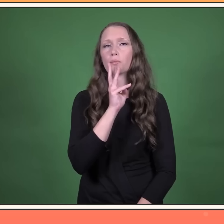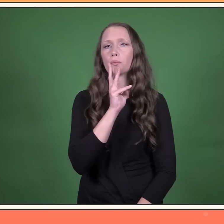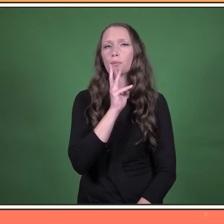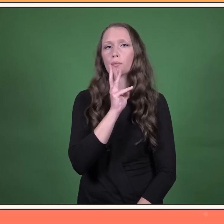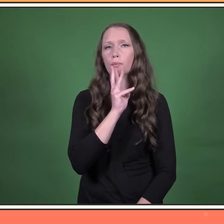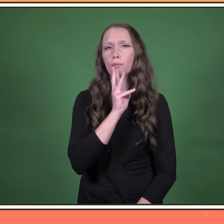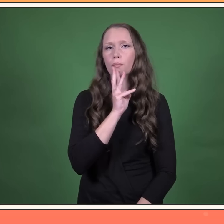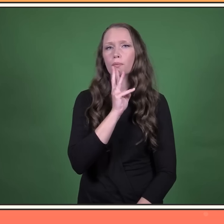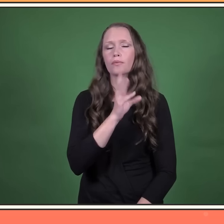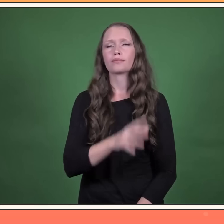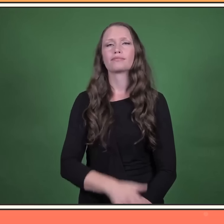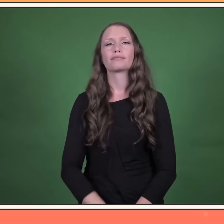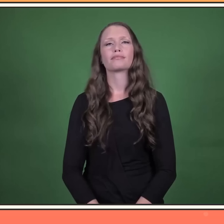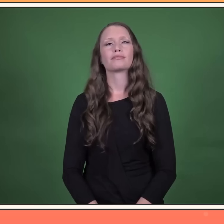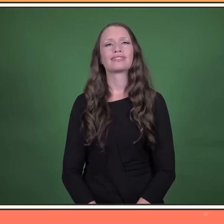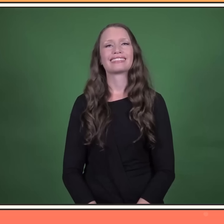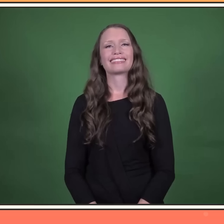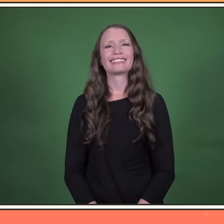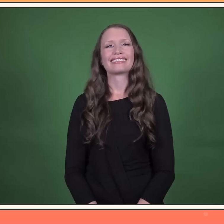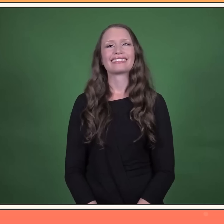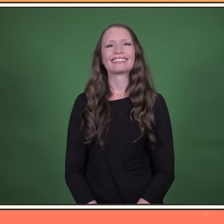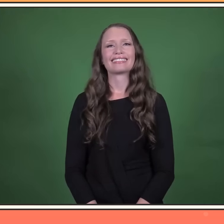Splash it, drink it, can't skip it.